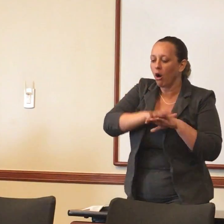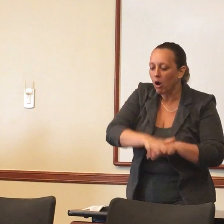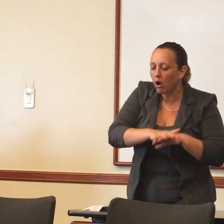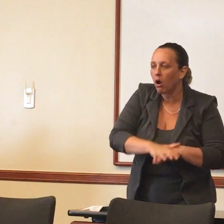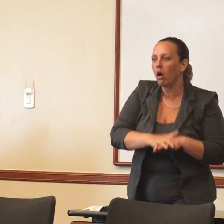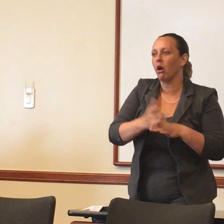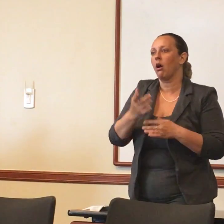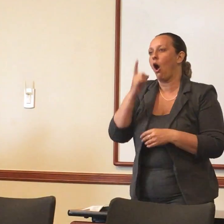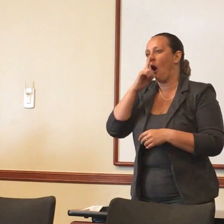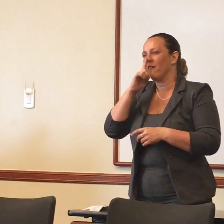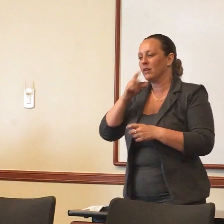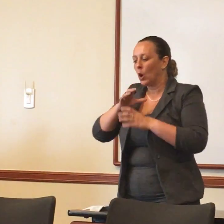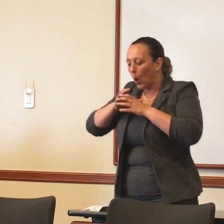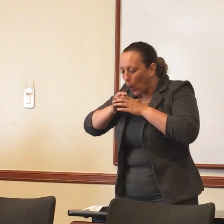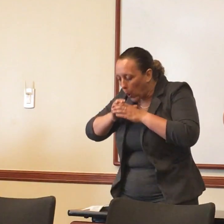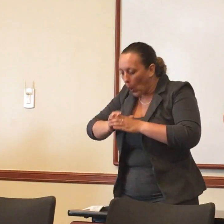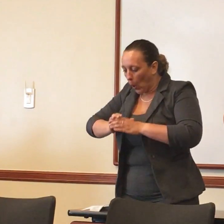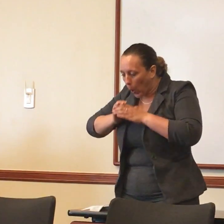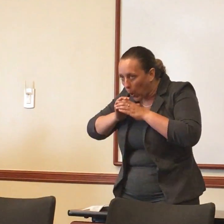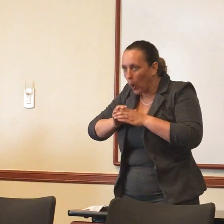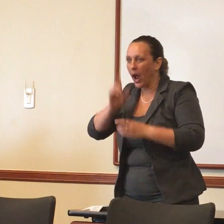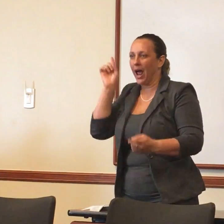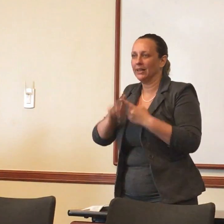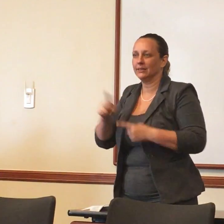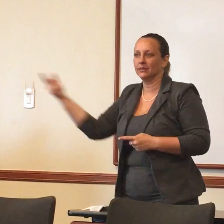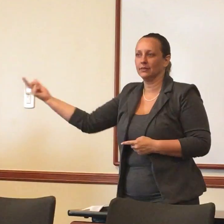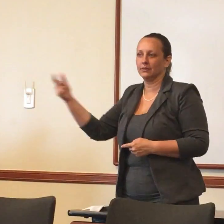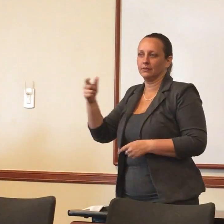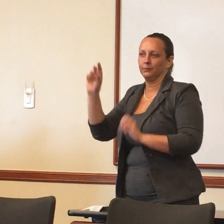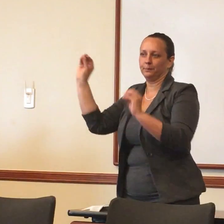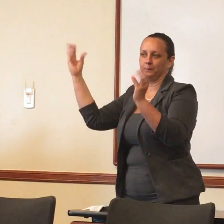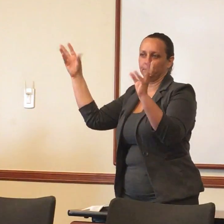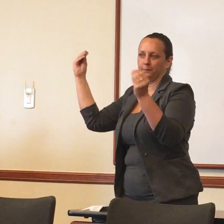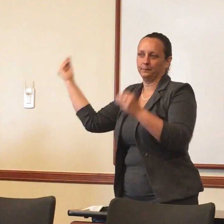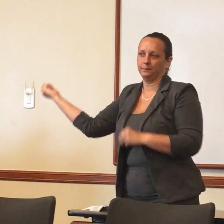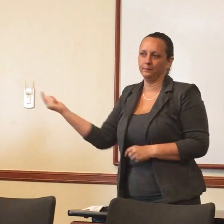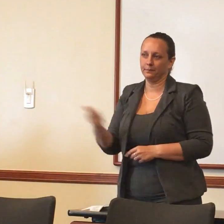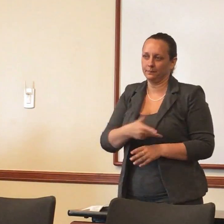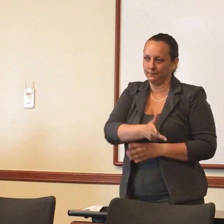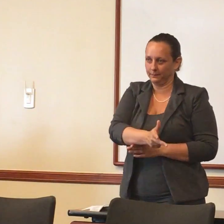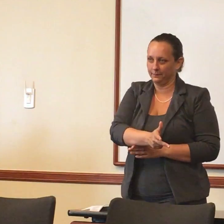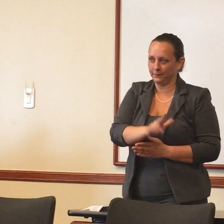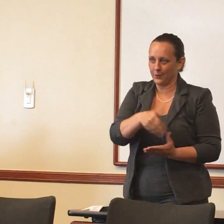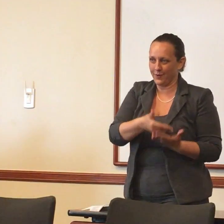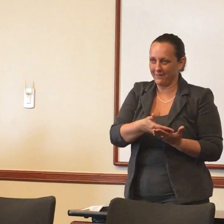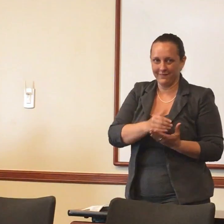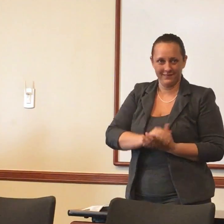do artificial respirations to help until the first responders arrive.